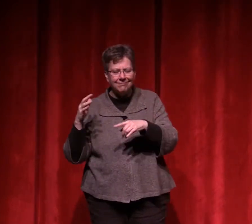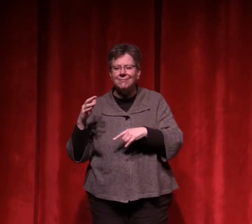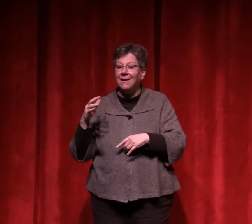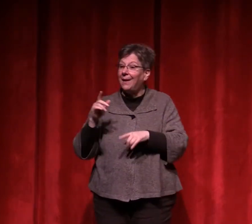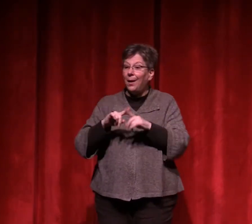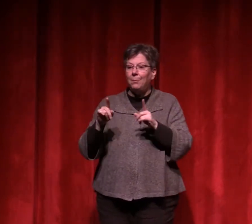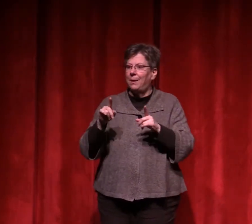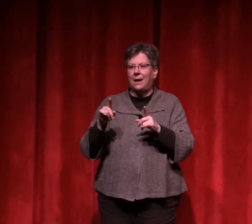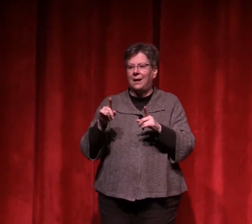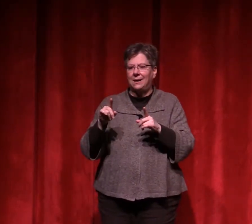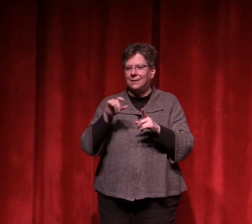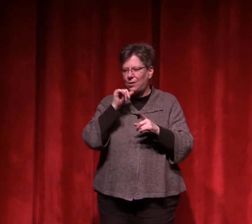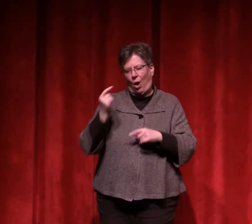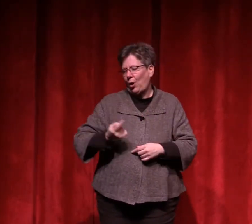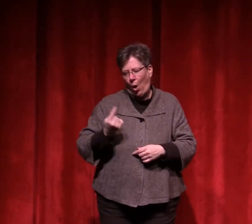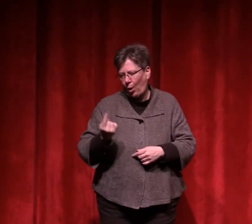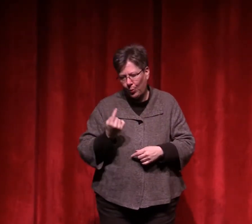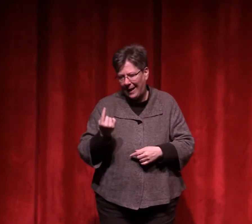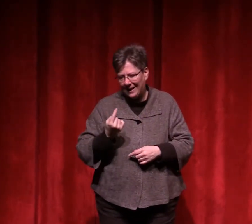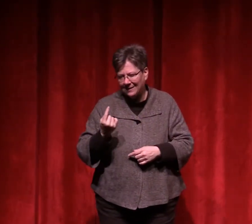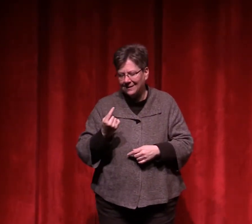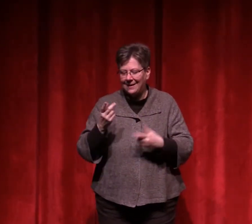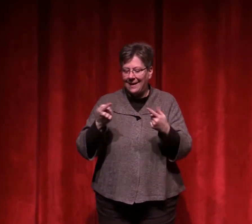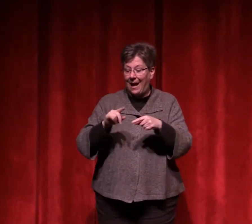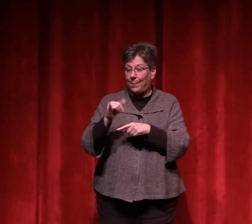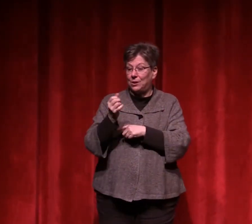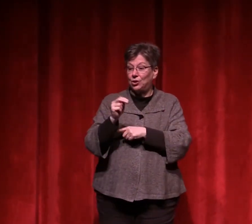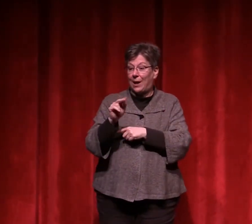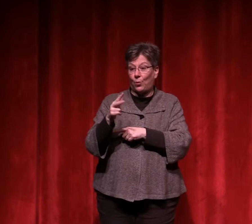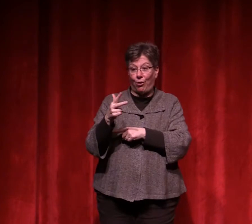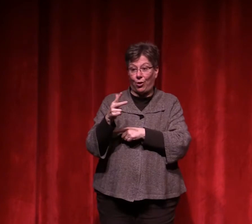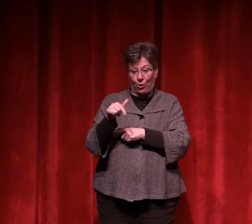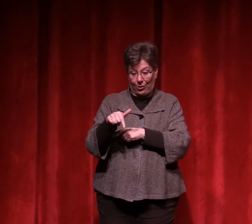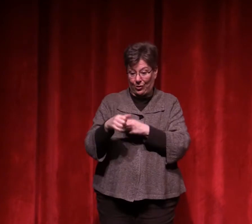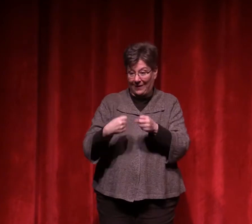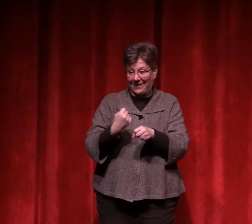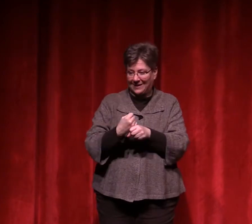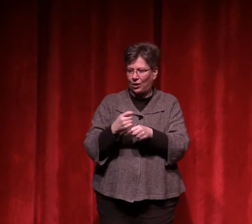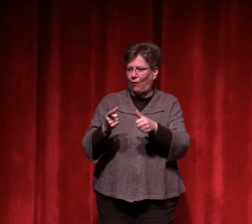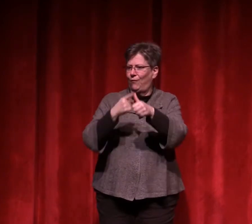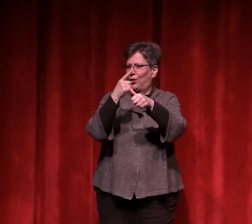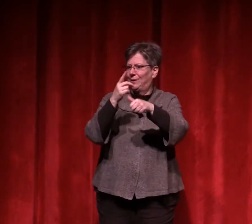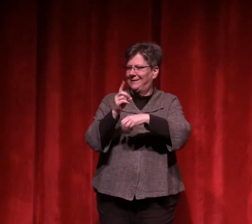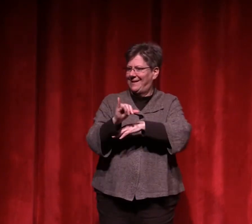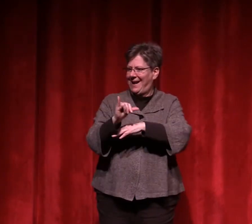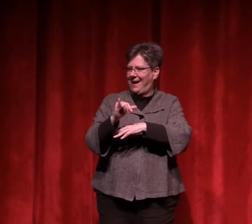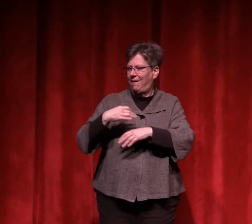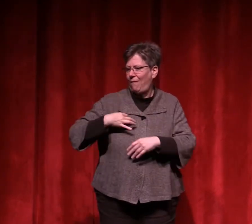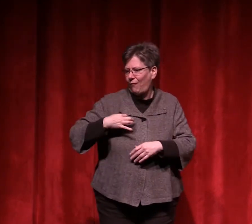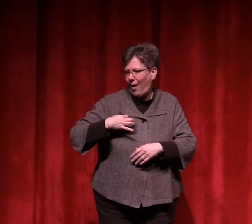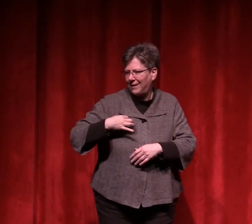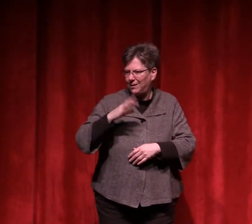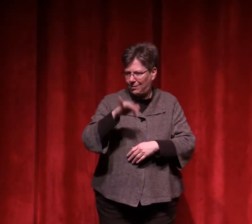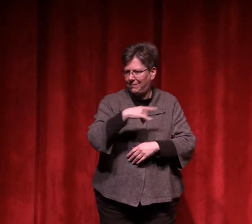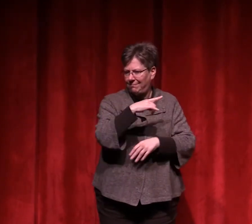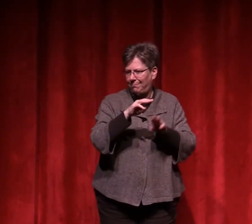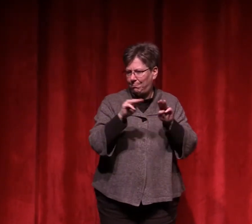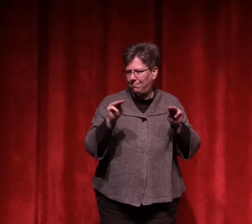But it hasn't always been that way. On January 3rd of this year was my first day volunteering at the